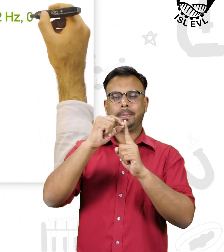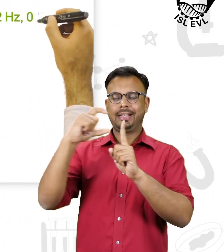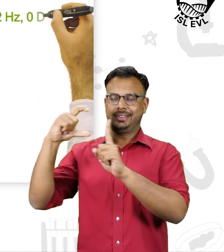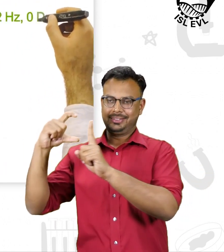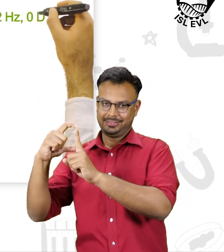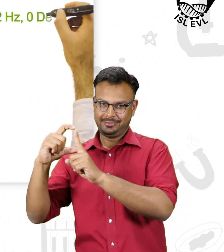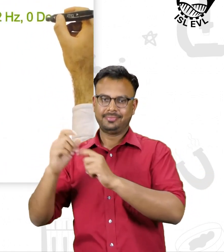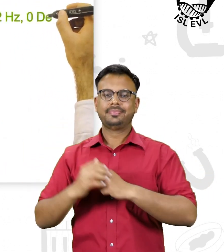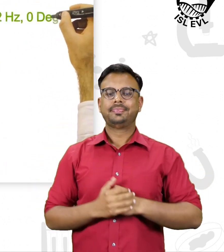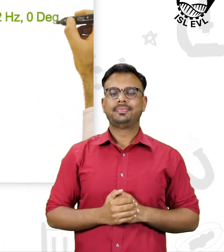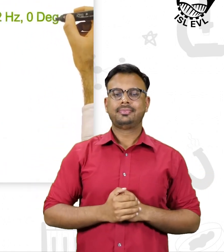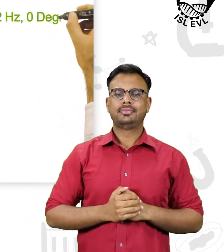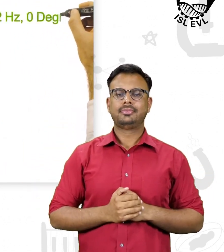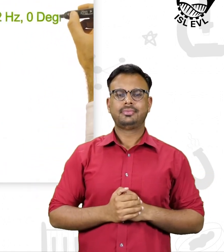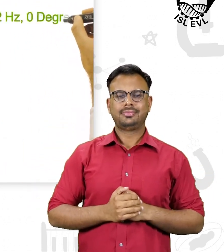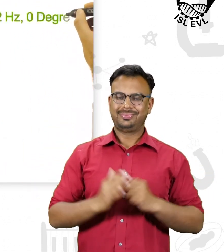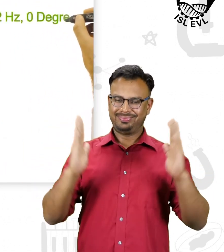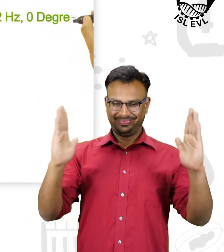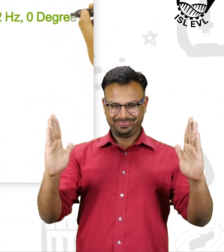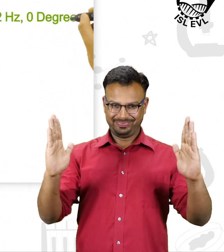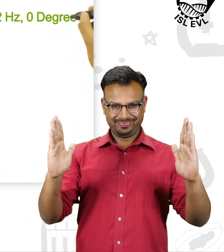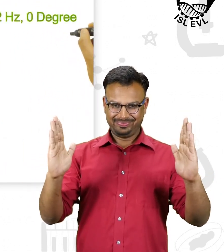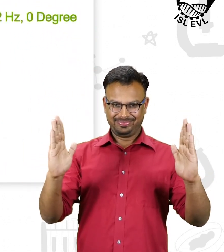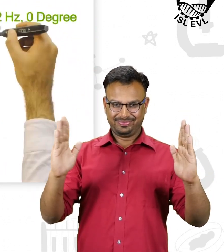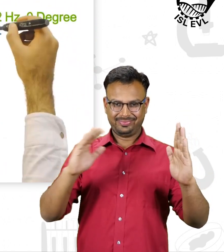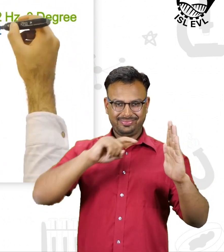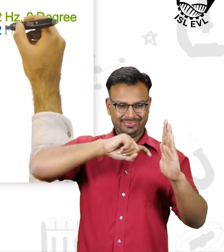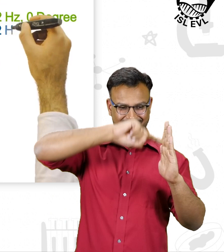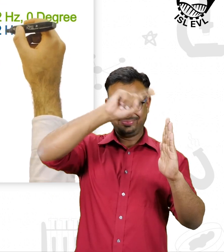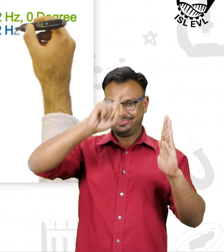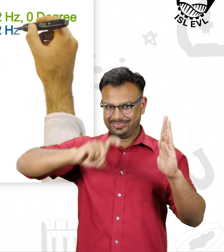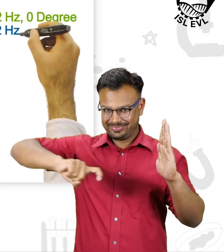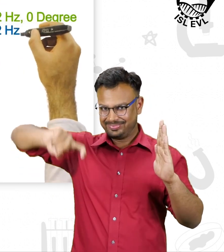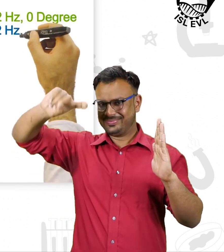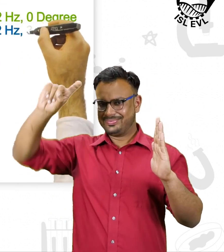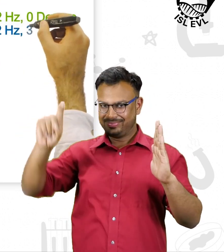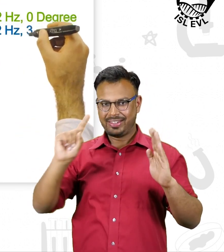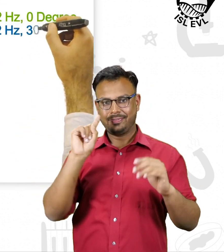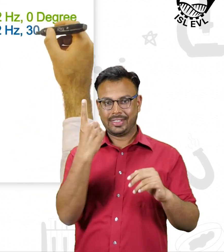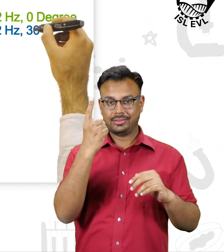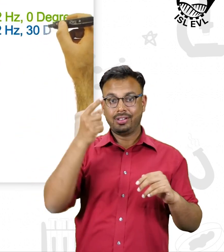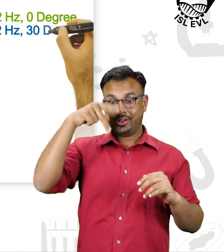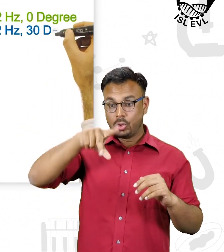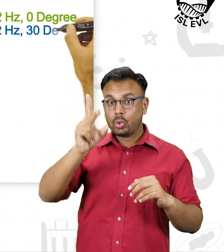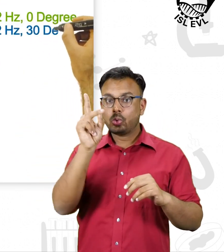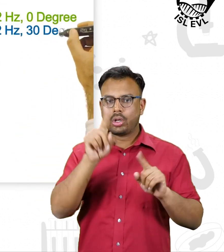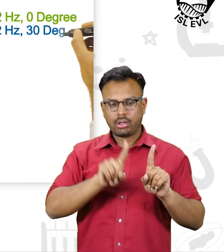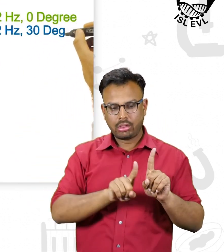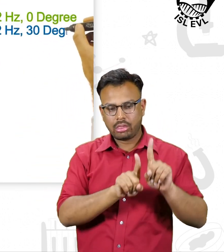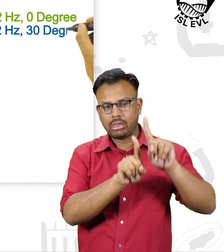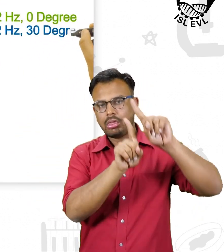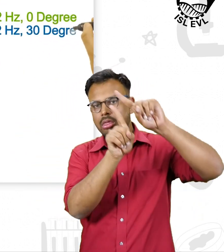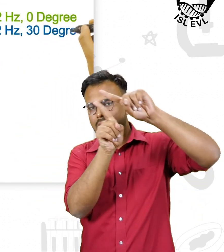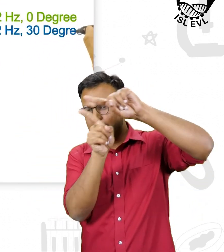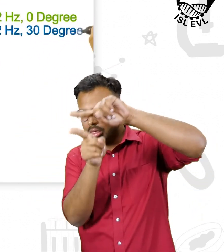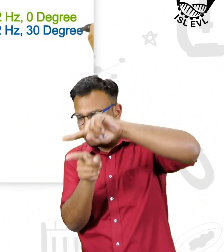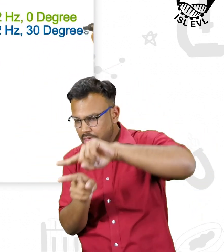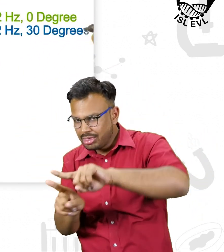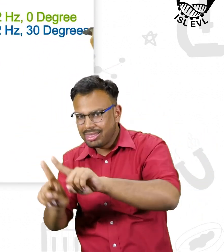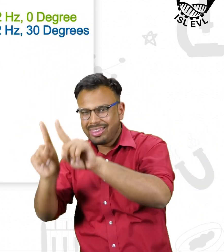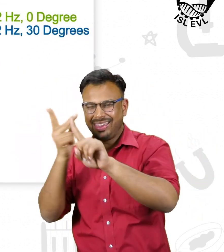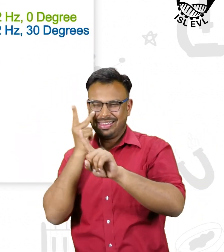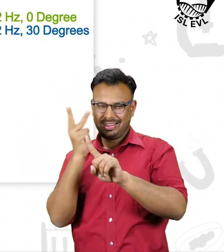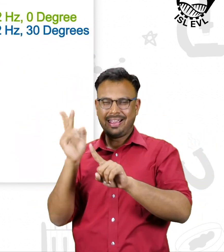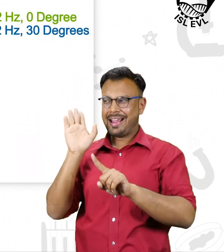same frequency of 2 Hz, but if they start at different timings, which is called the initial phase difference,